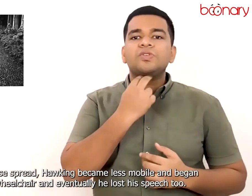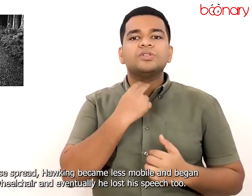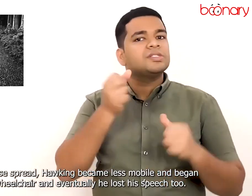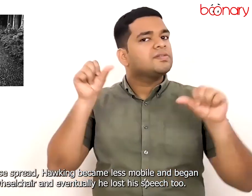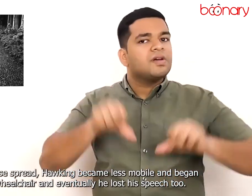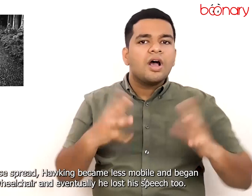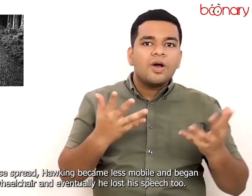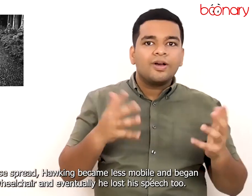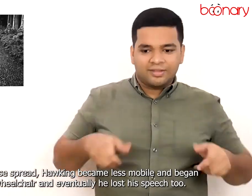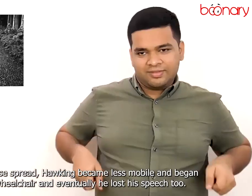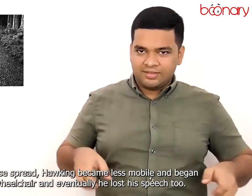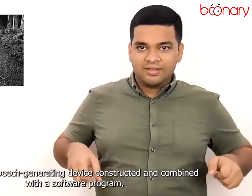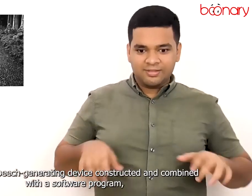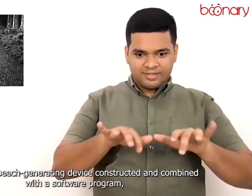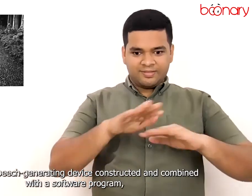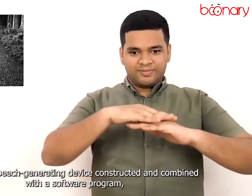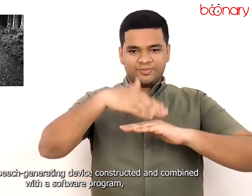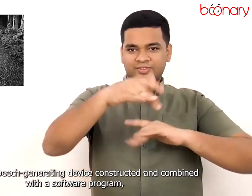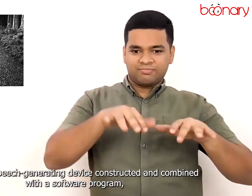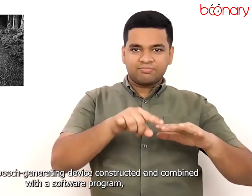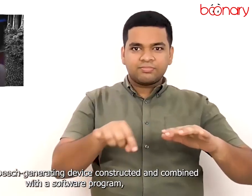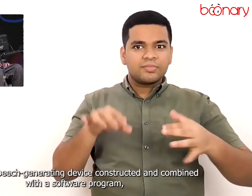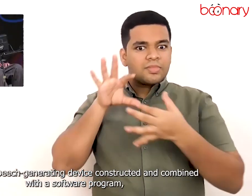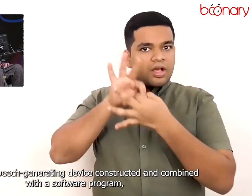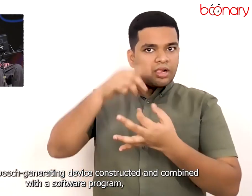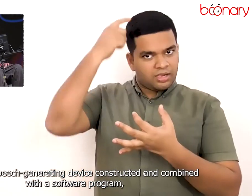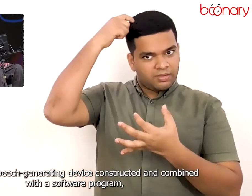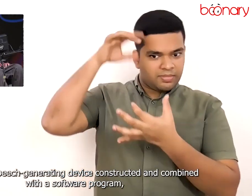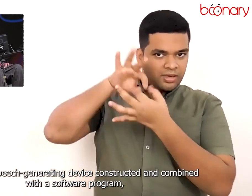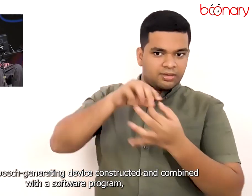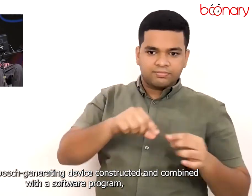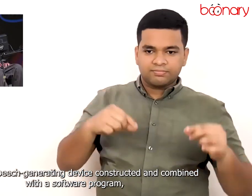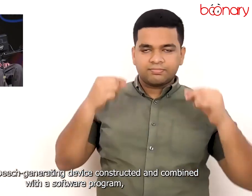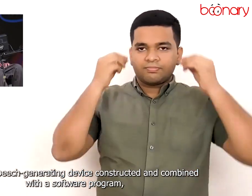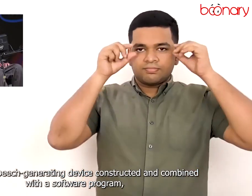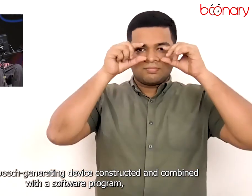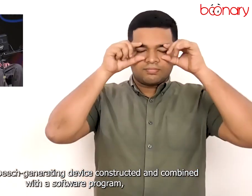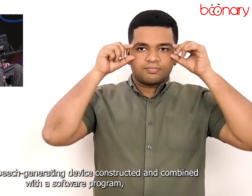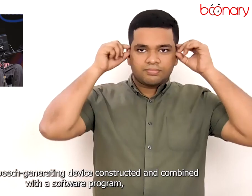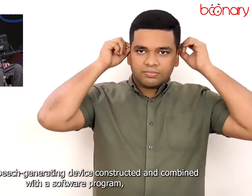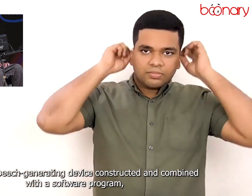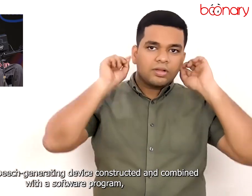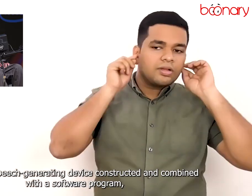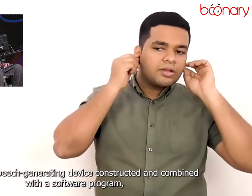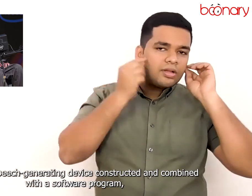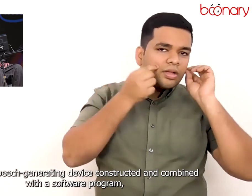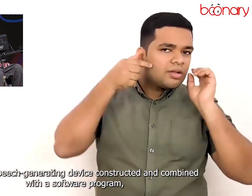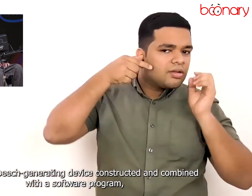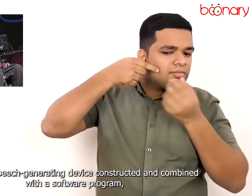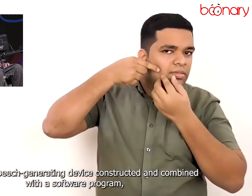too. He used a speech-generating device constructed and combined with a